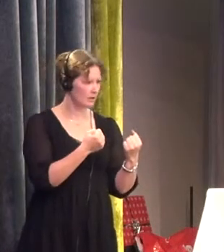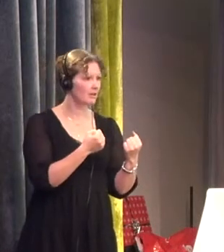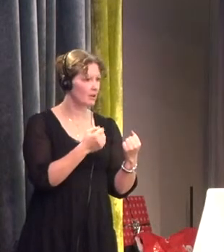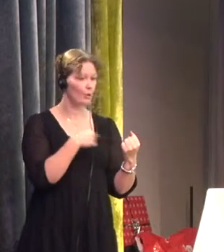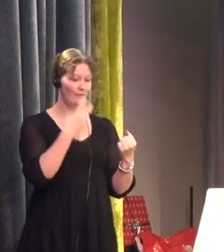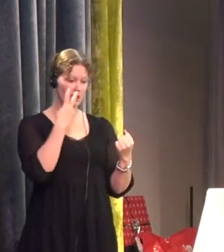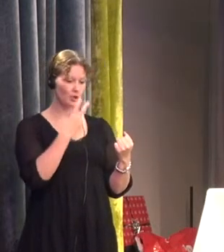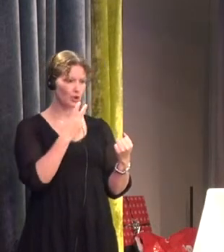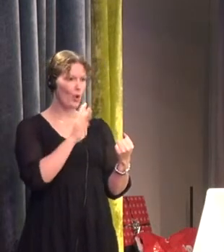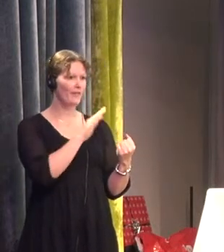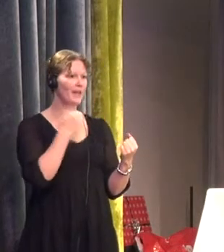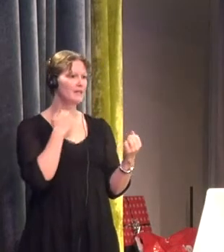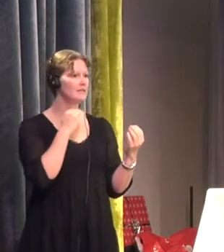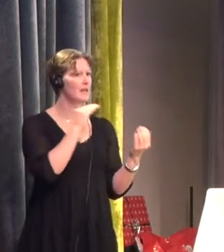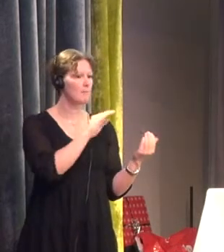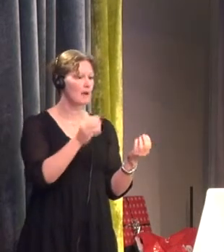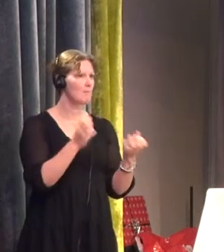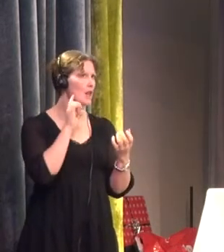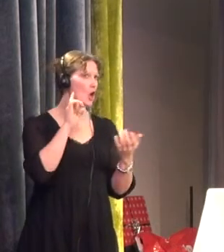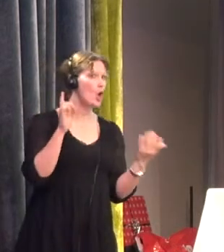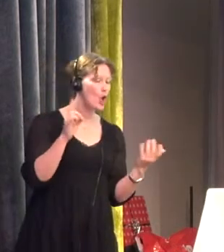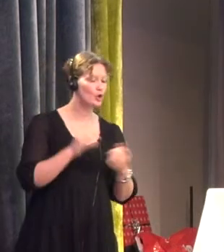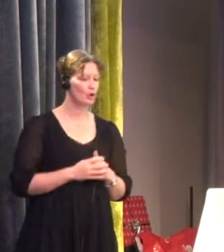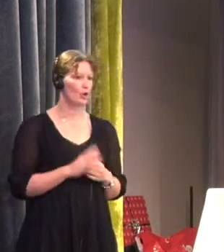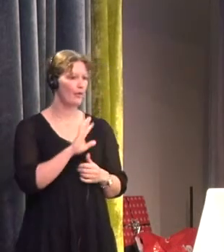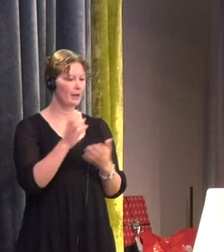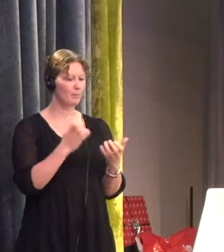their concerns reflected in this convention.